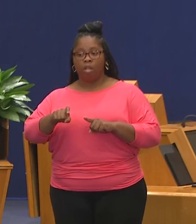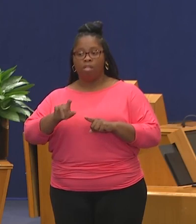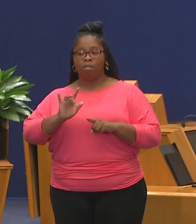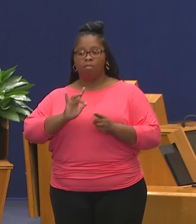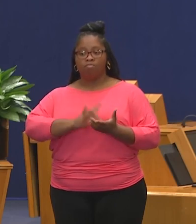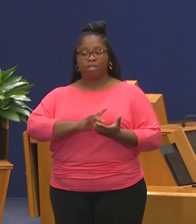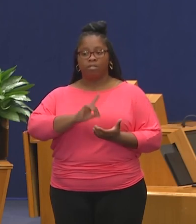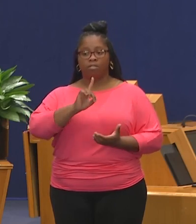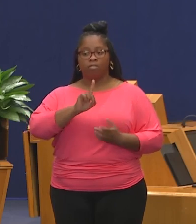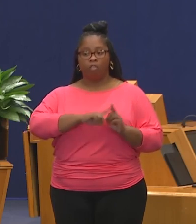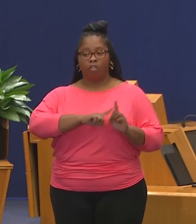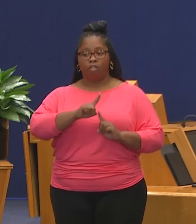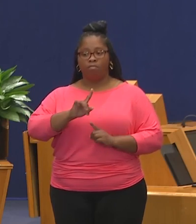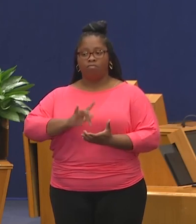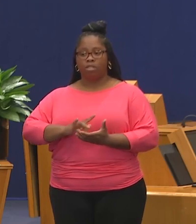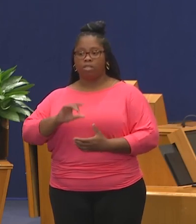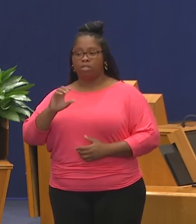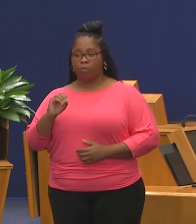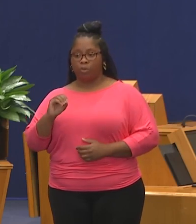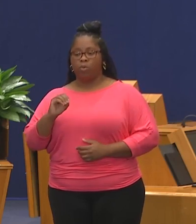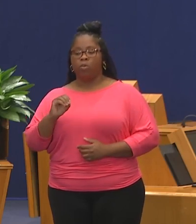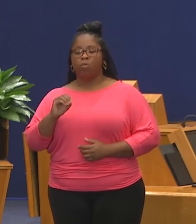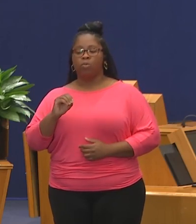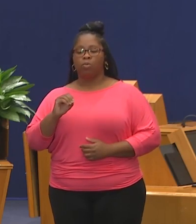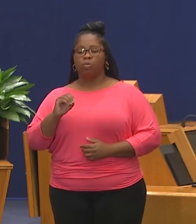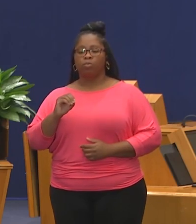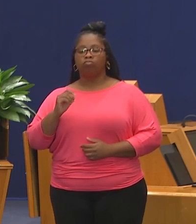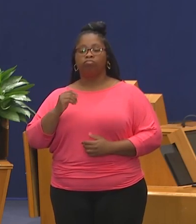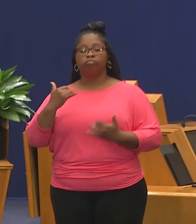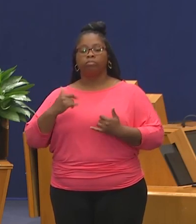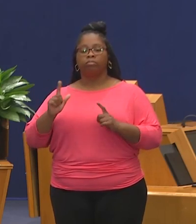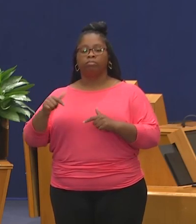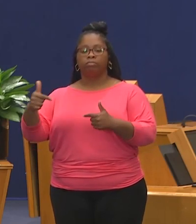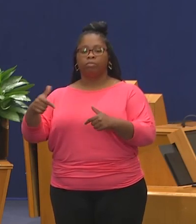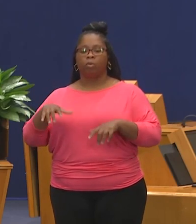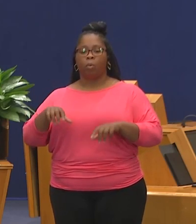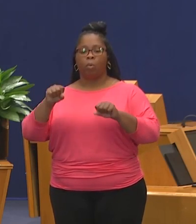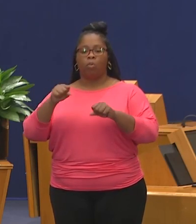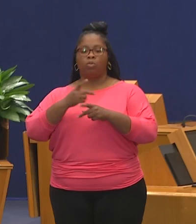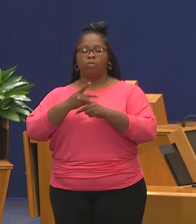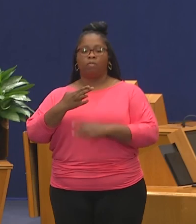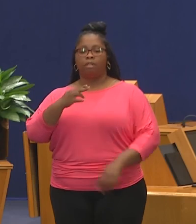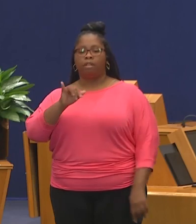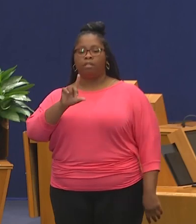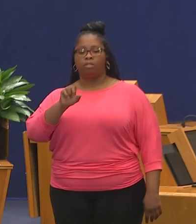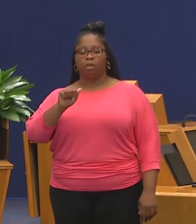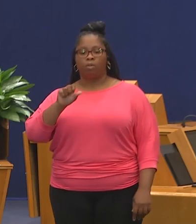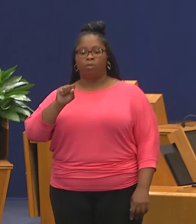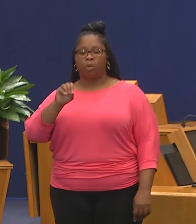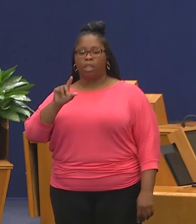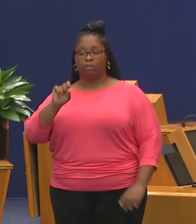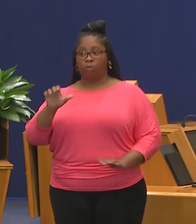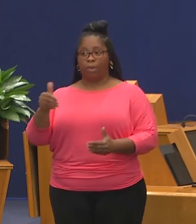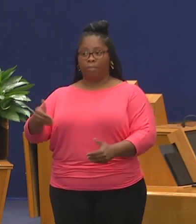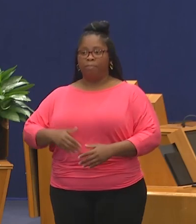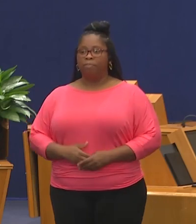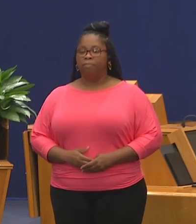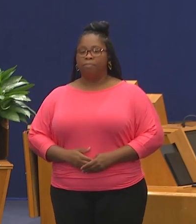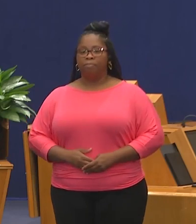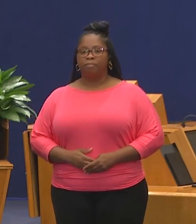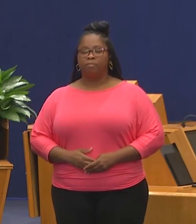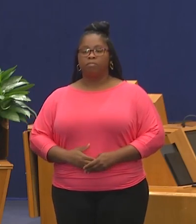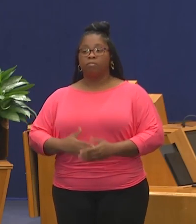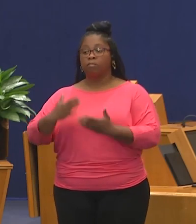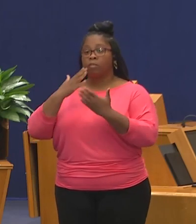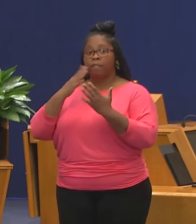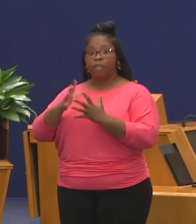press star, then 0. I would now like to turn the conference over to our host, Supervisor Hilda Solis. Please go ahead.